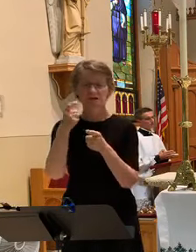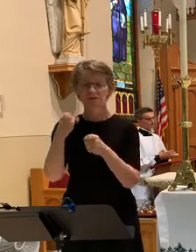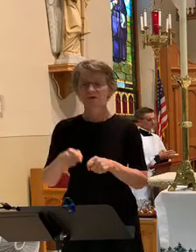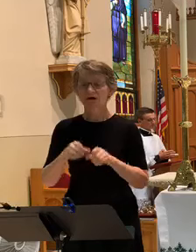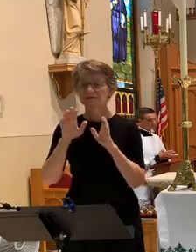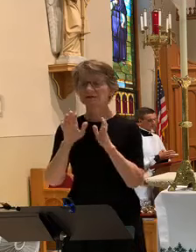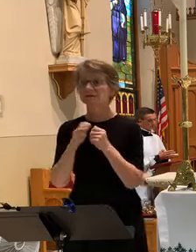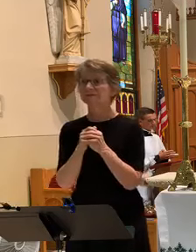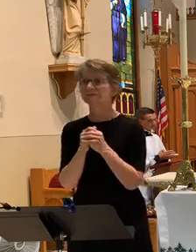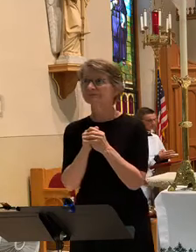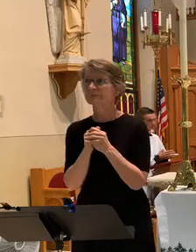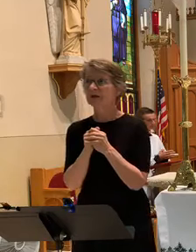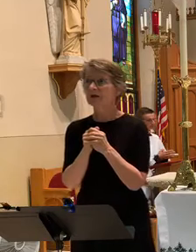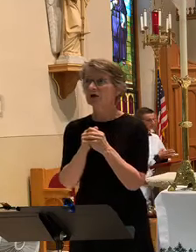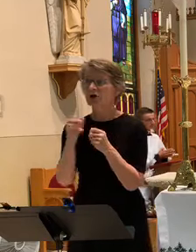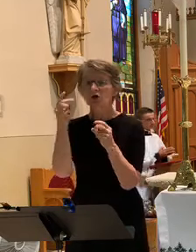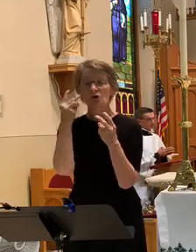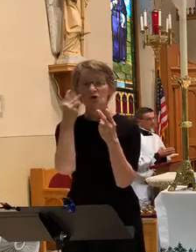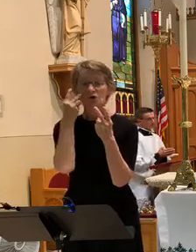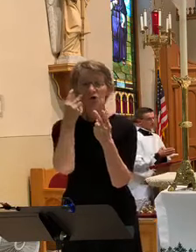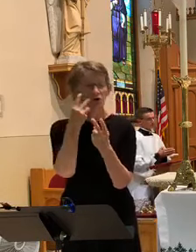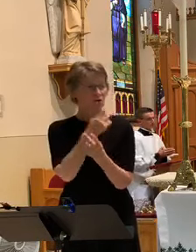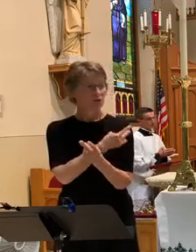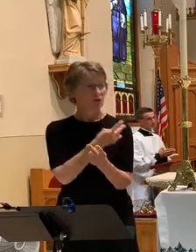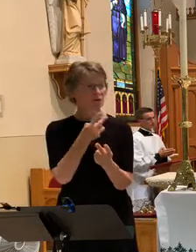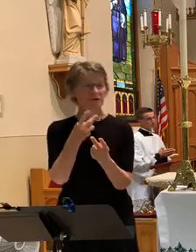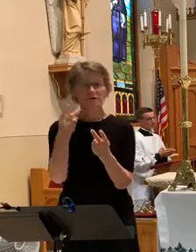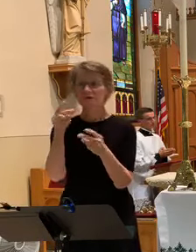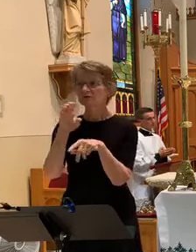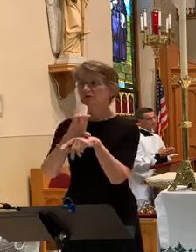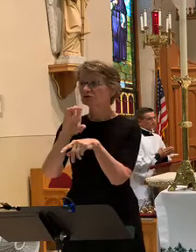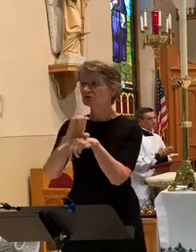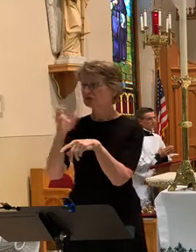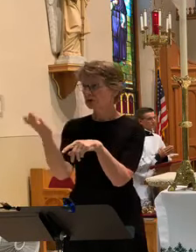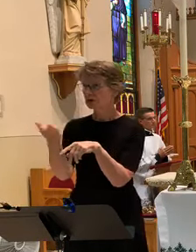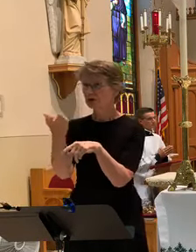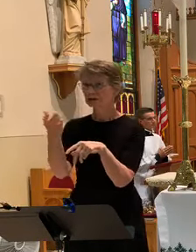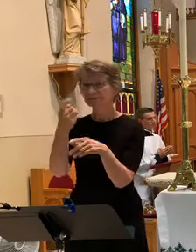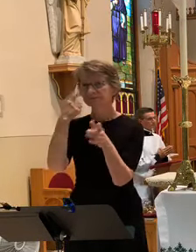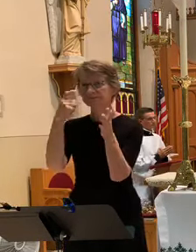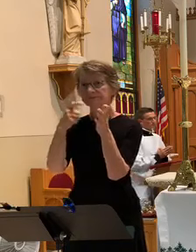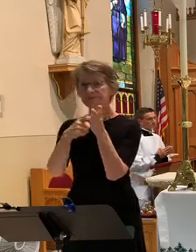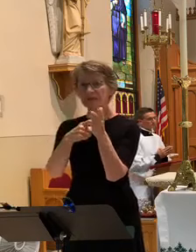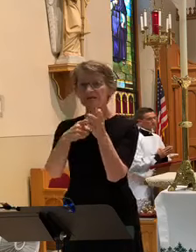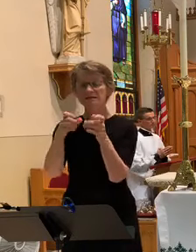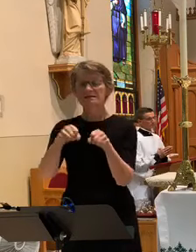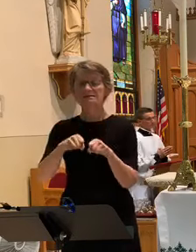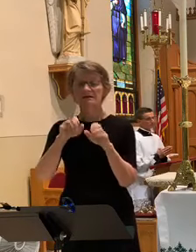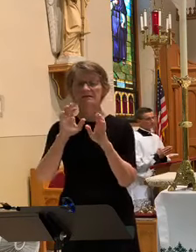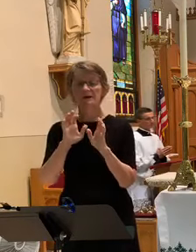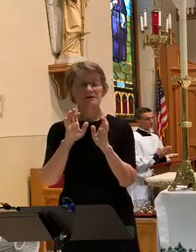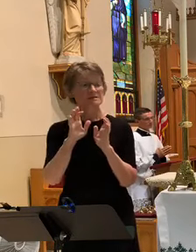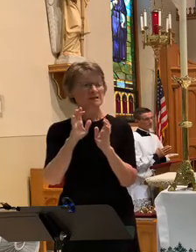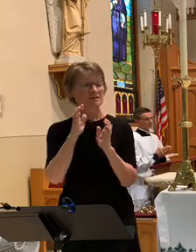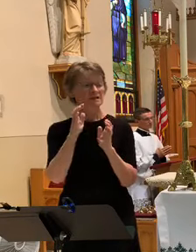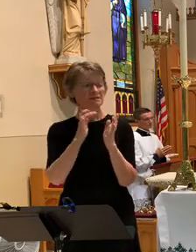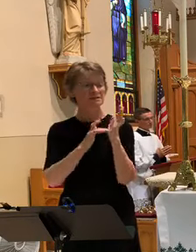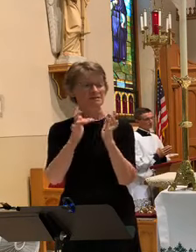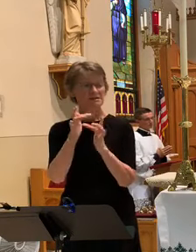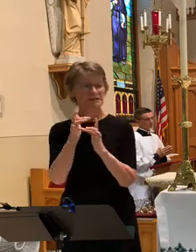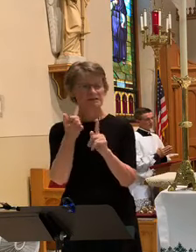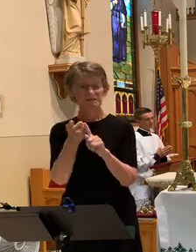sacrifice. Look, we pray, upon the oblation of your church, and recognizing the sacrificial victim by